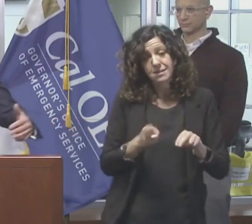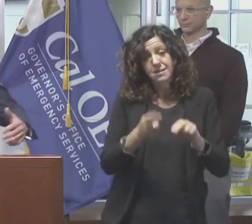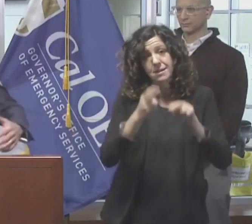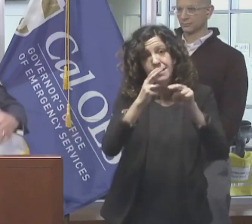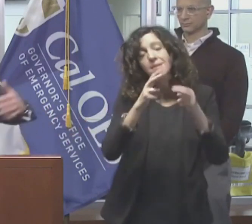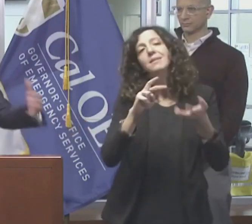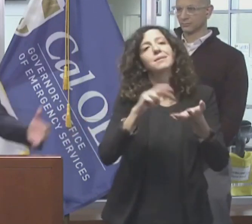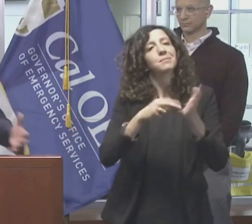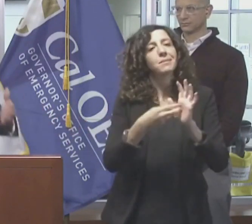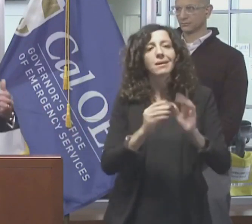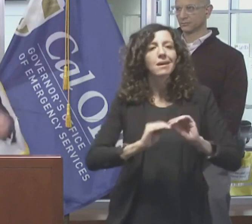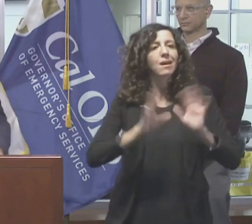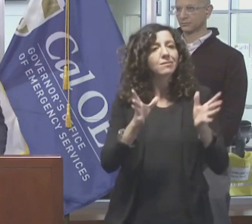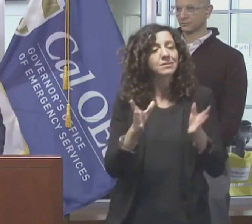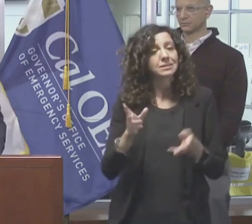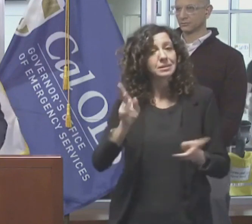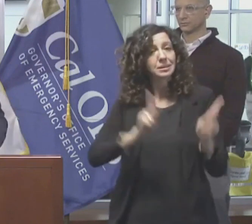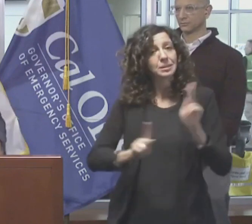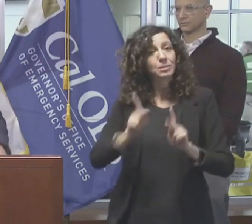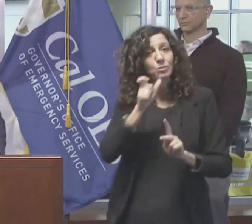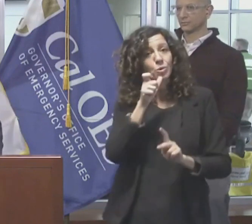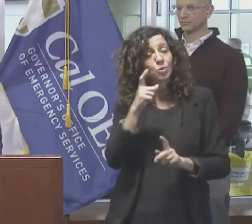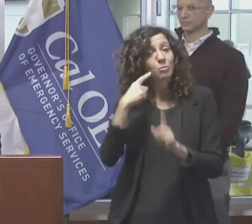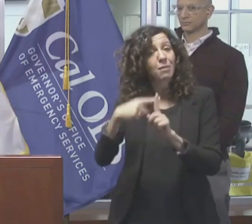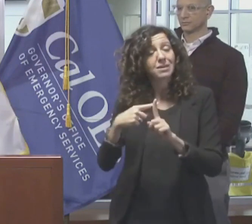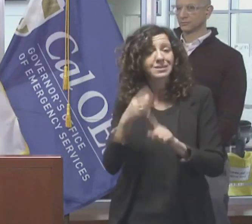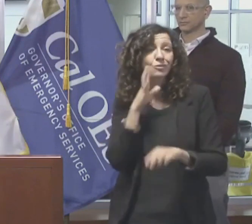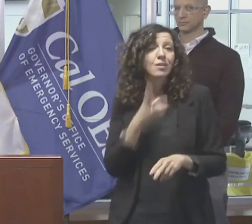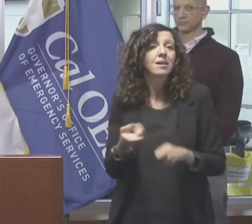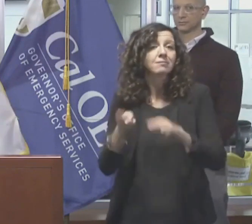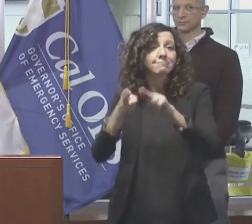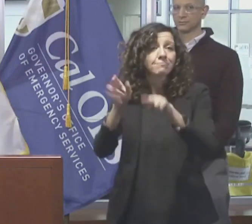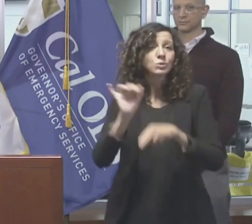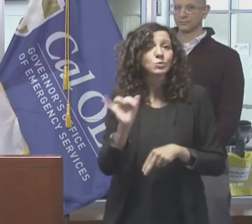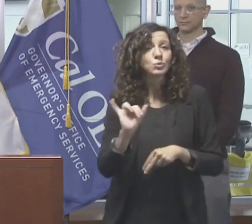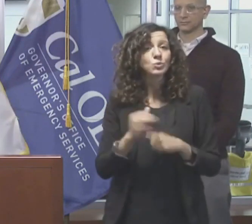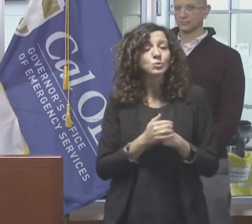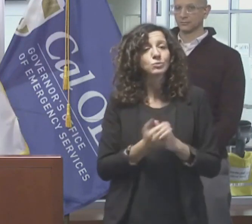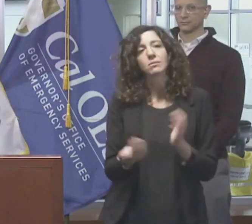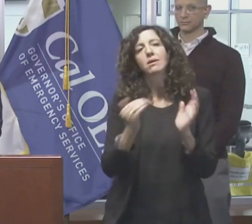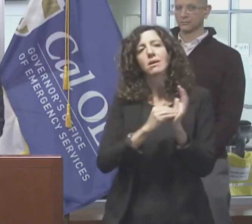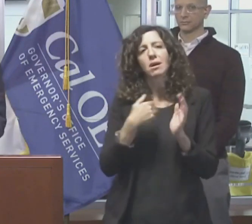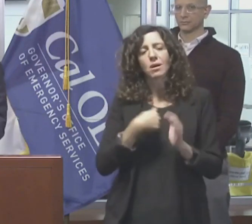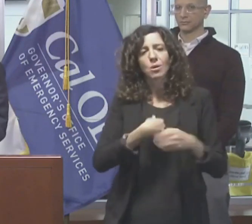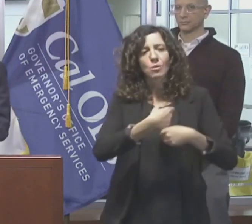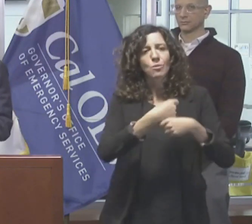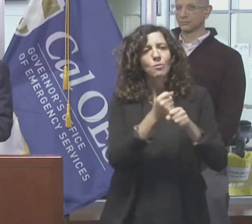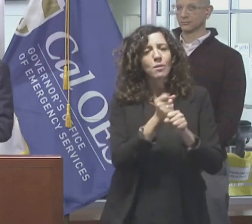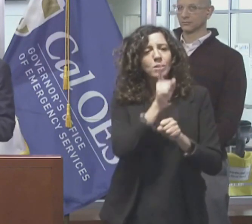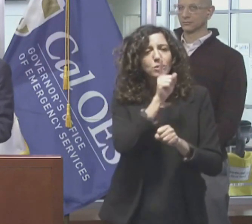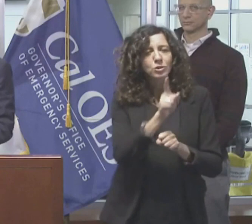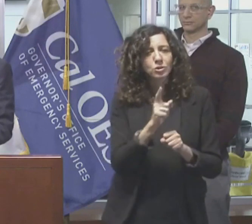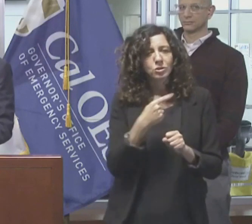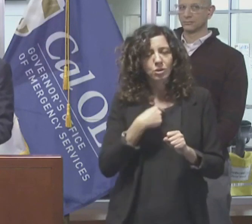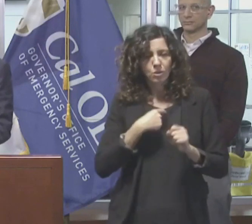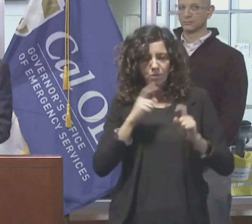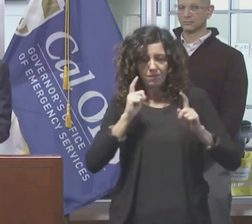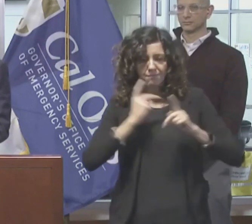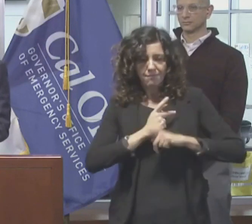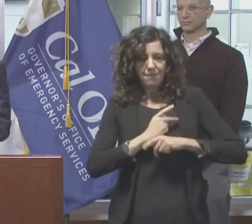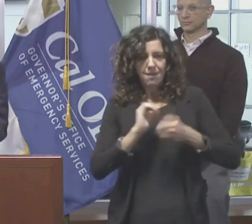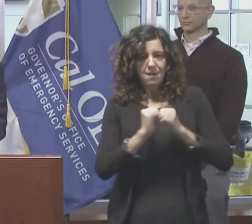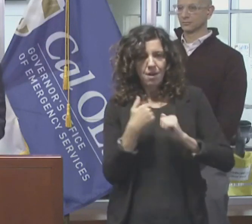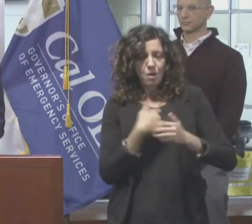numerator, denominator, number of people will test positive. Again, we are just trying to break down how we